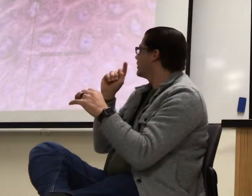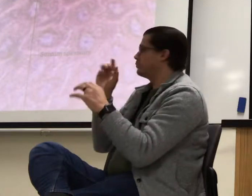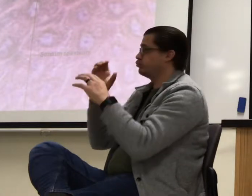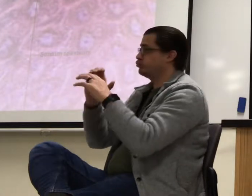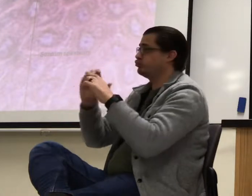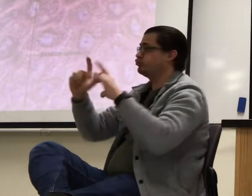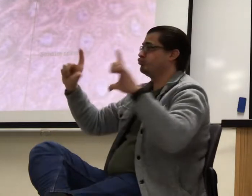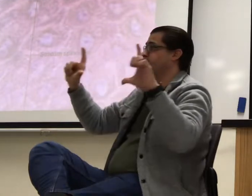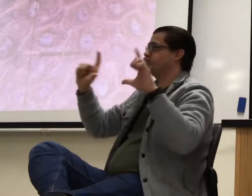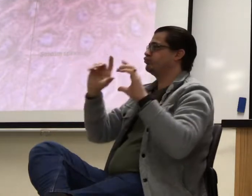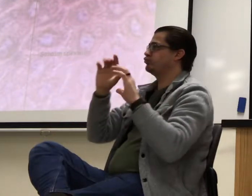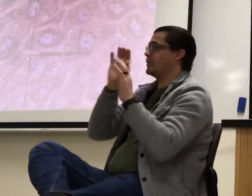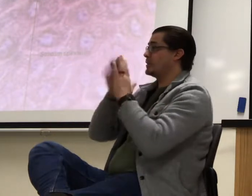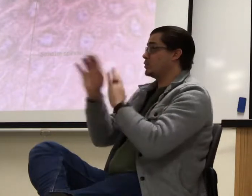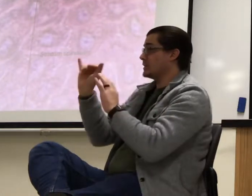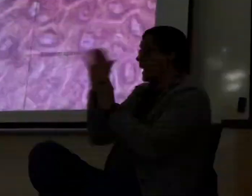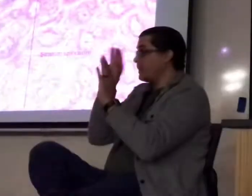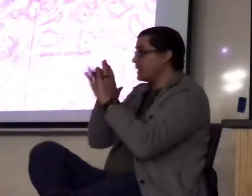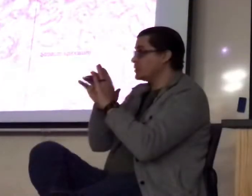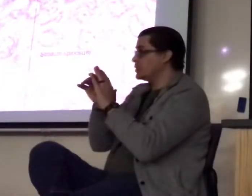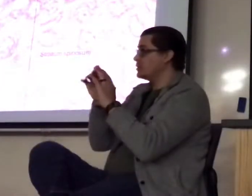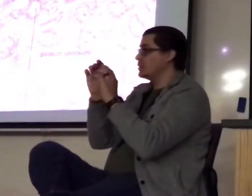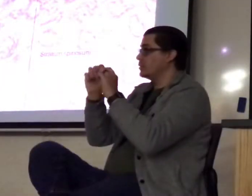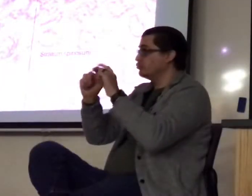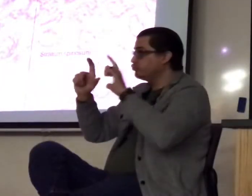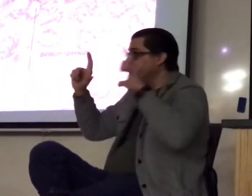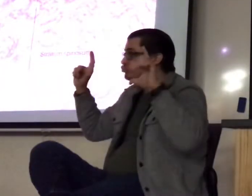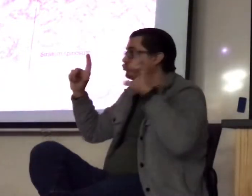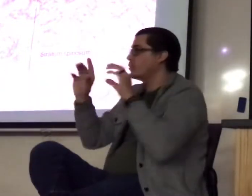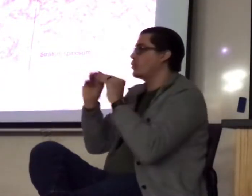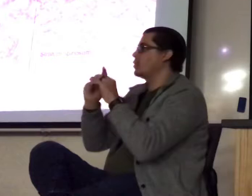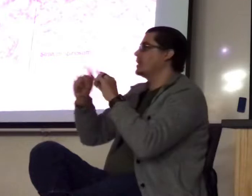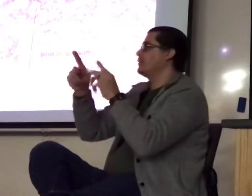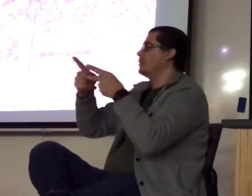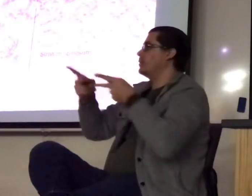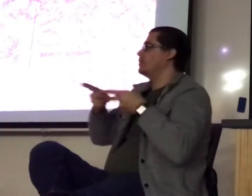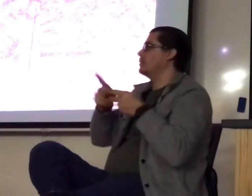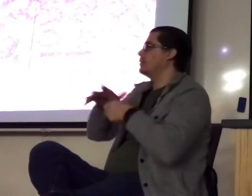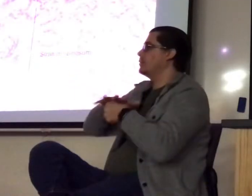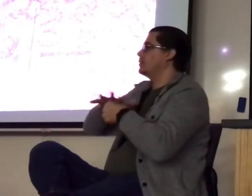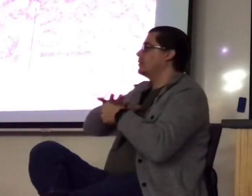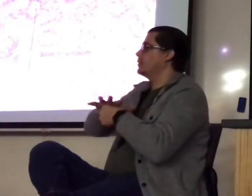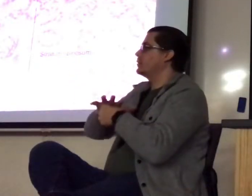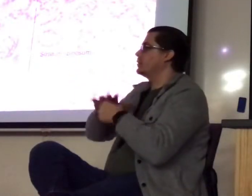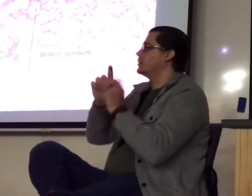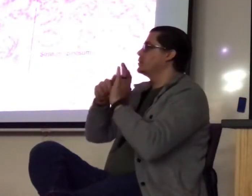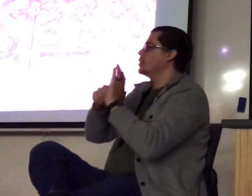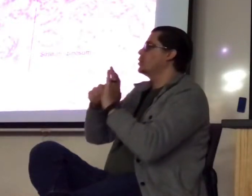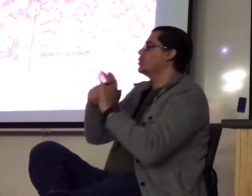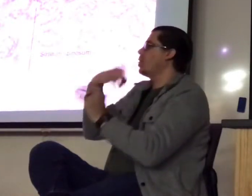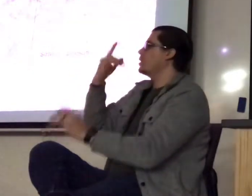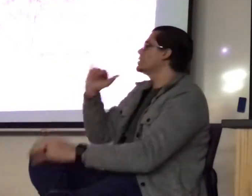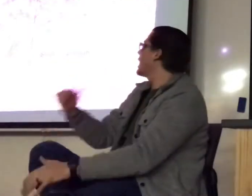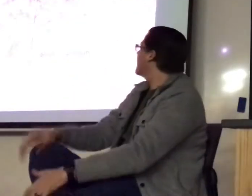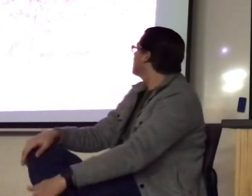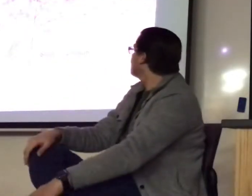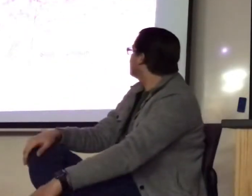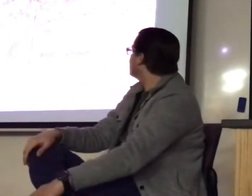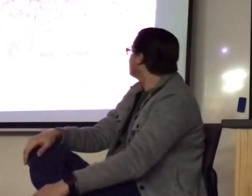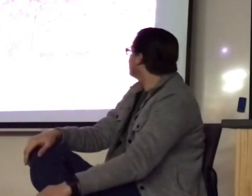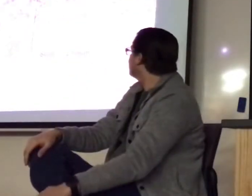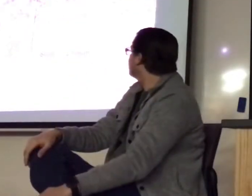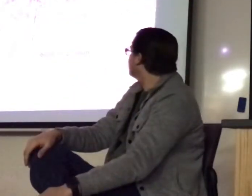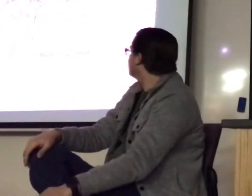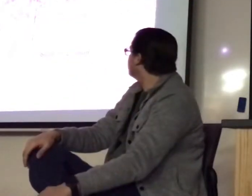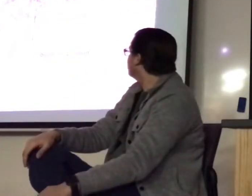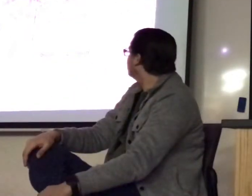we've been looking at. It's the same picture. I'm just kind of zooming in on different spots to show you the histology, how it compares to